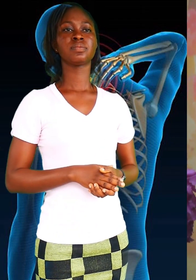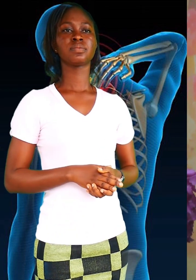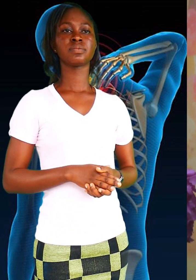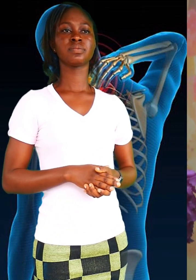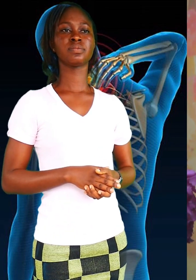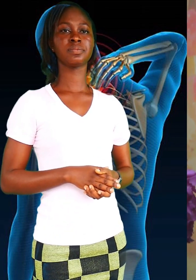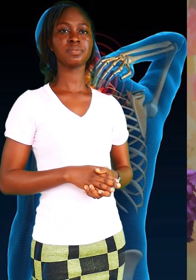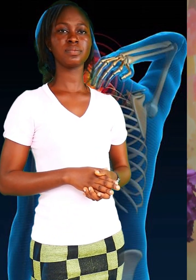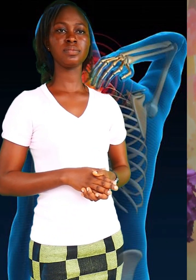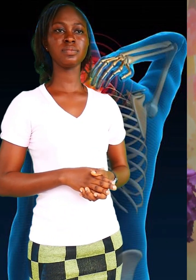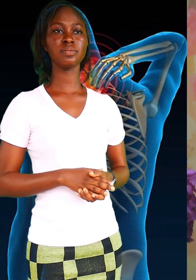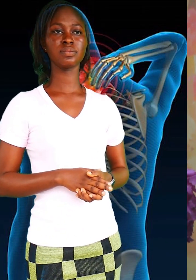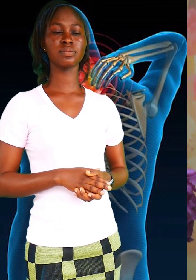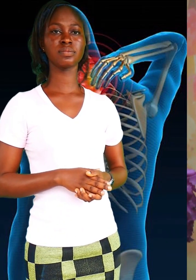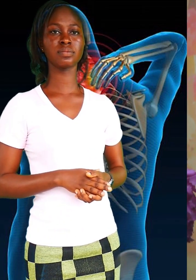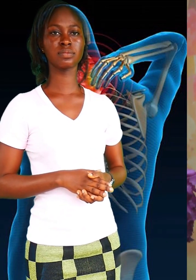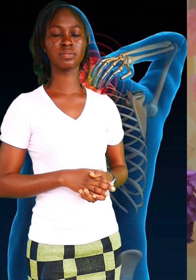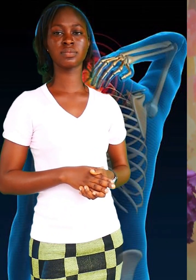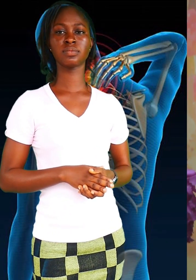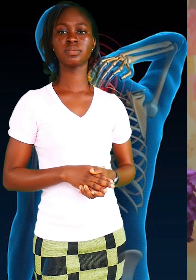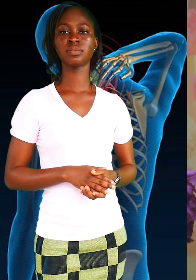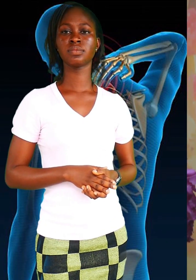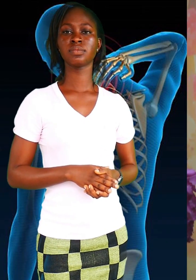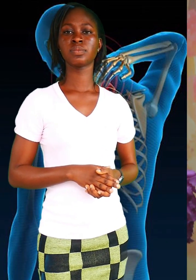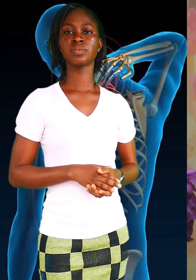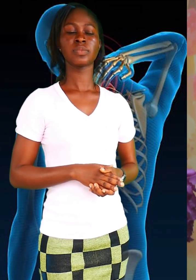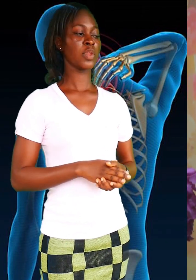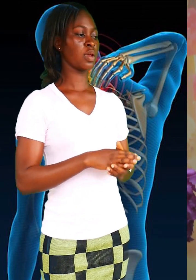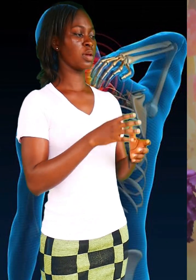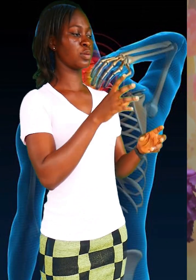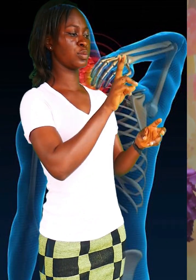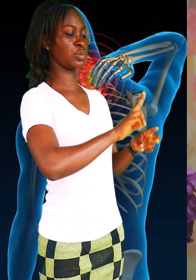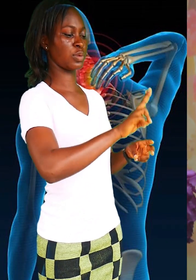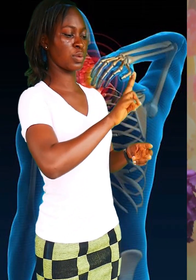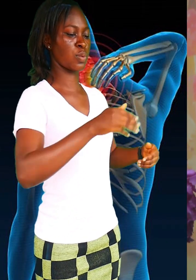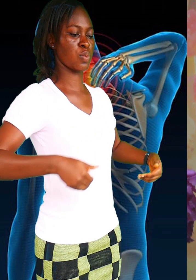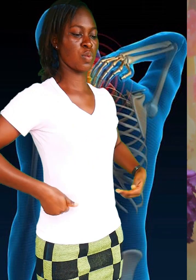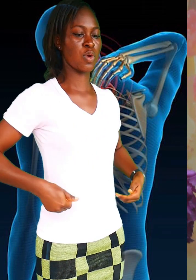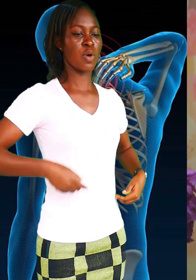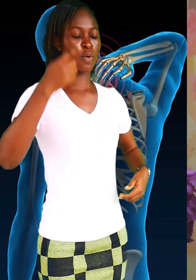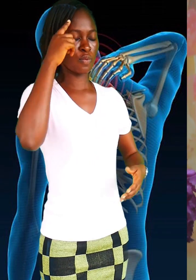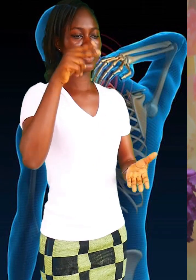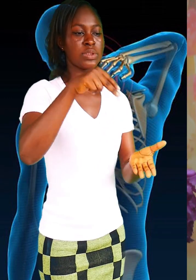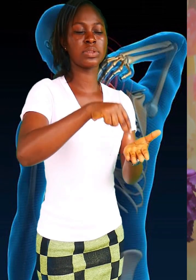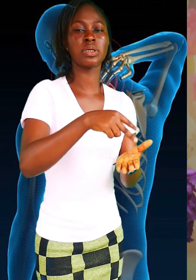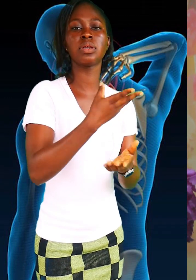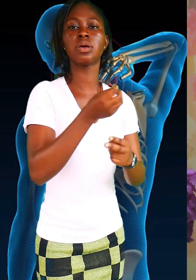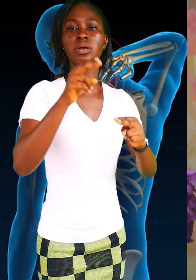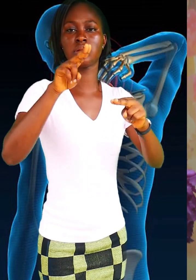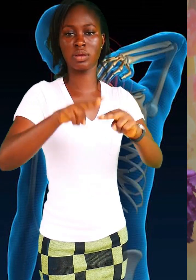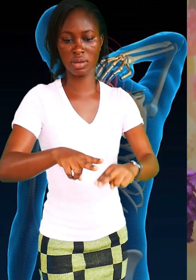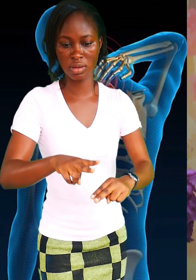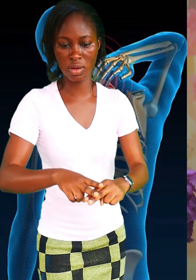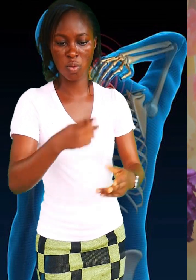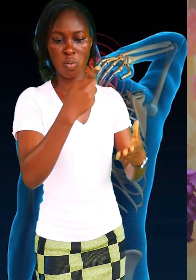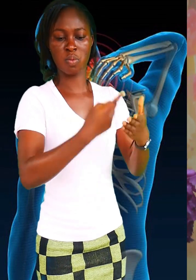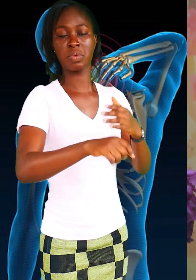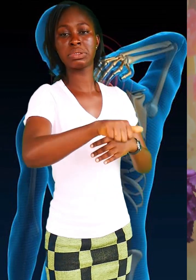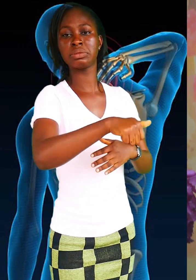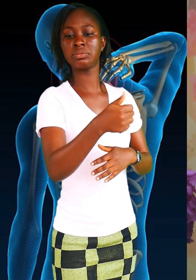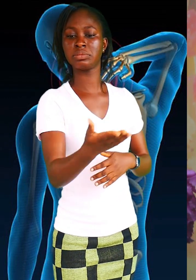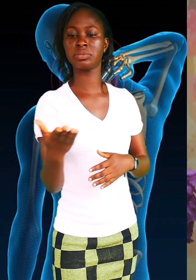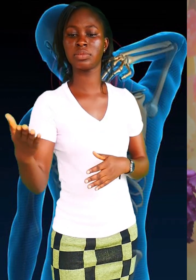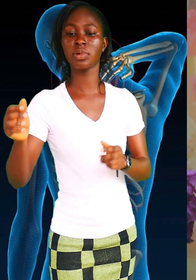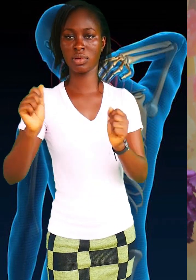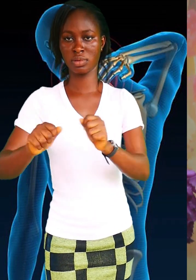Apart from se ye this is no tenase, near de a jina ho, near den so a cotono, de be me to me de sisino aye. Ye sisino